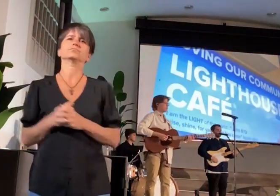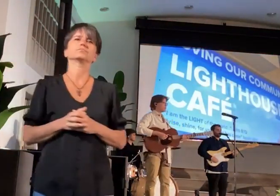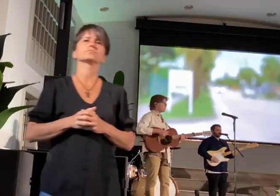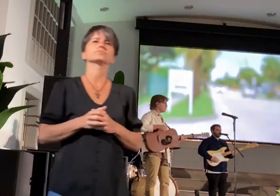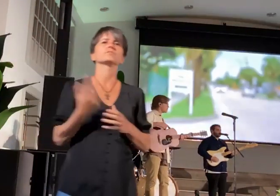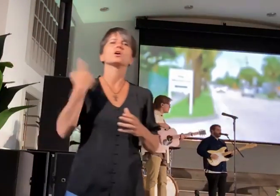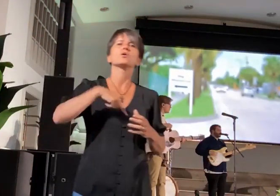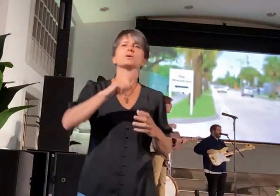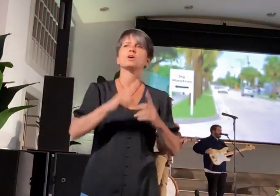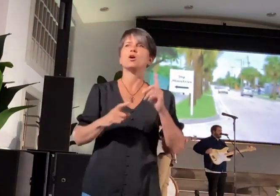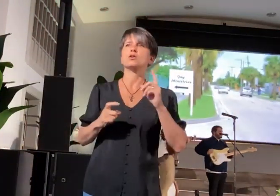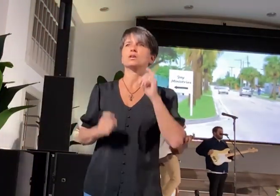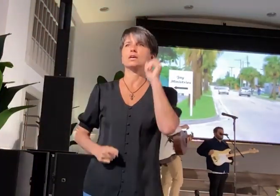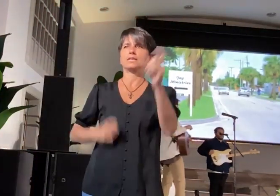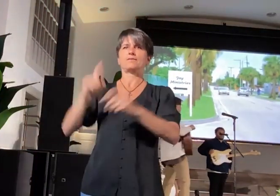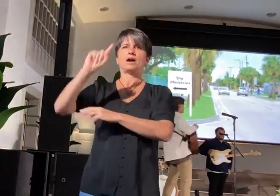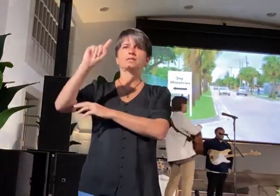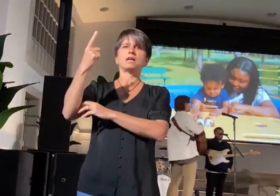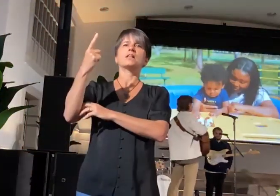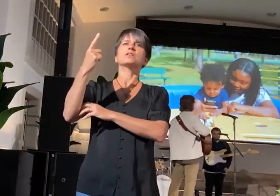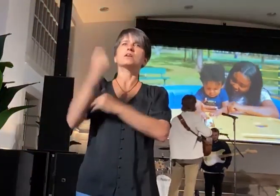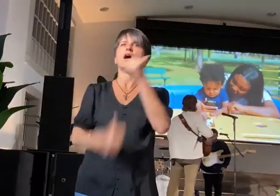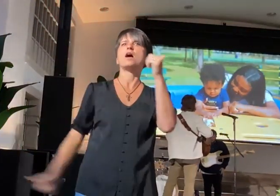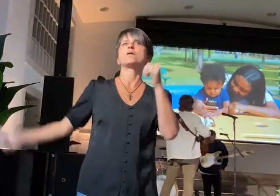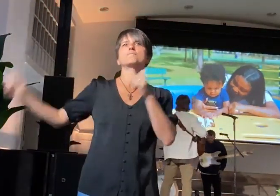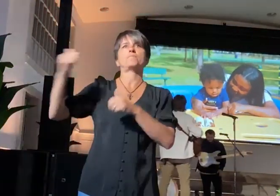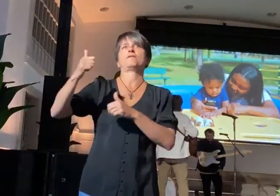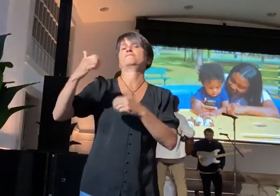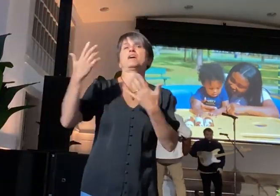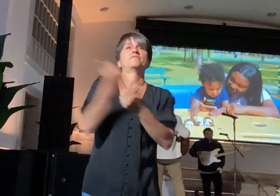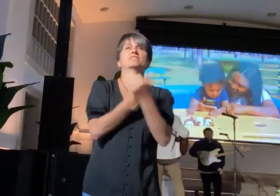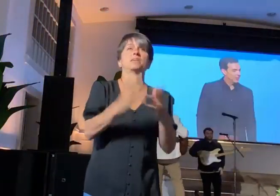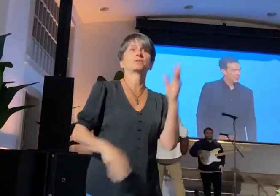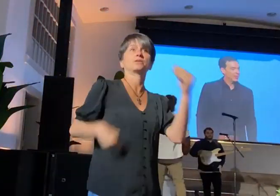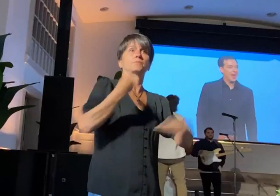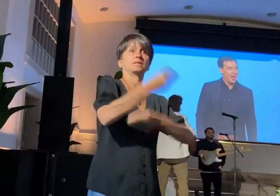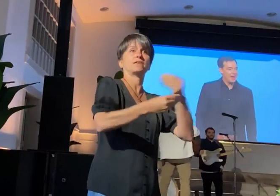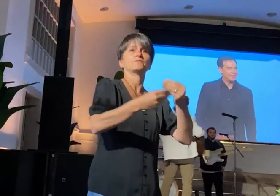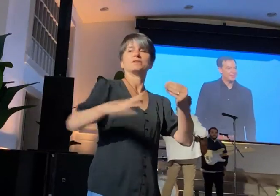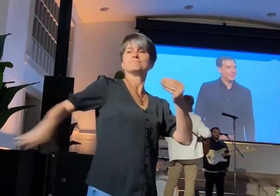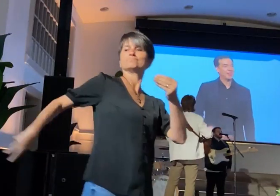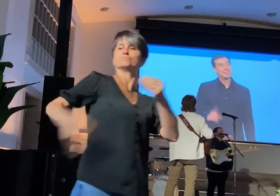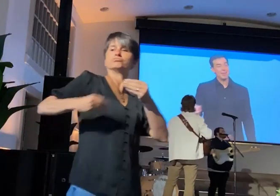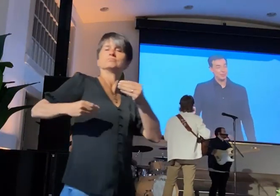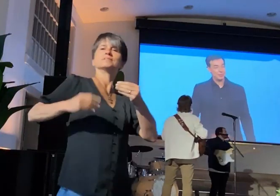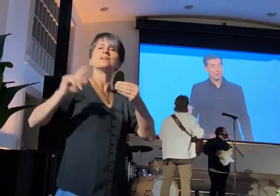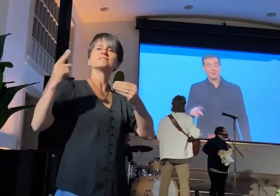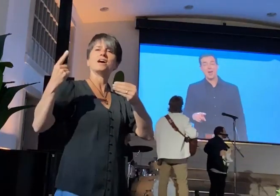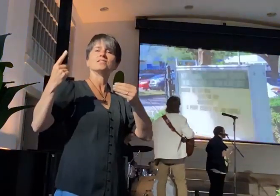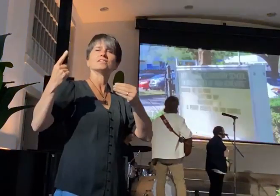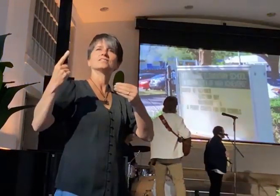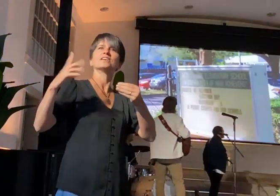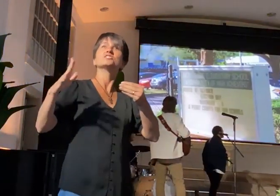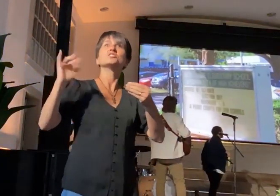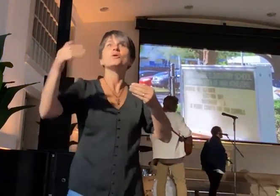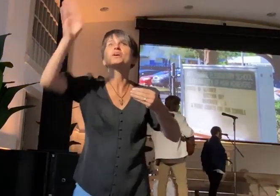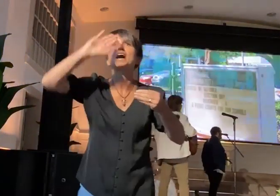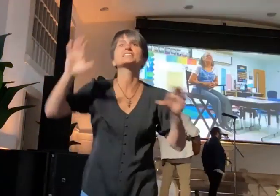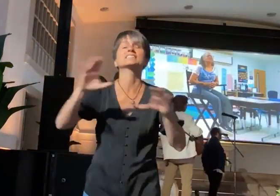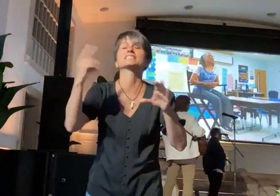We all gave $1 above a regular giving. $1. God, that's something exceptional to God.